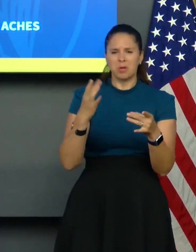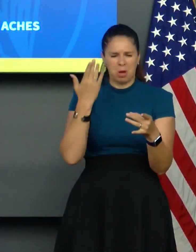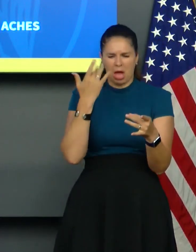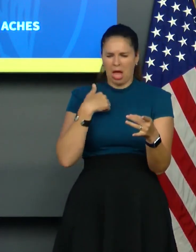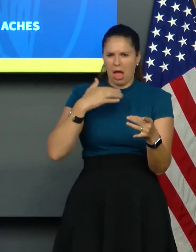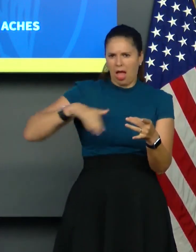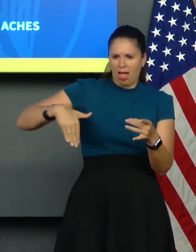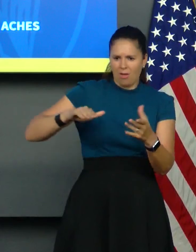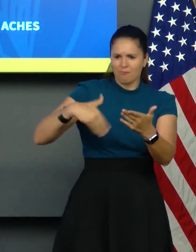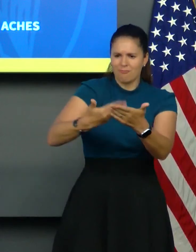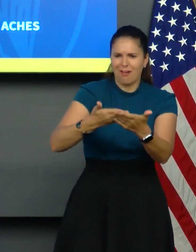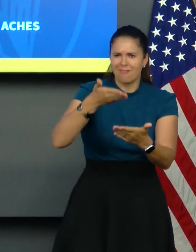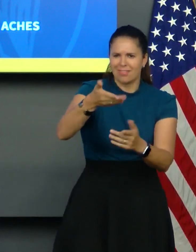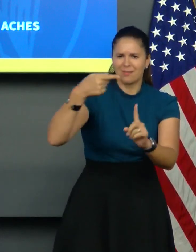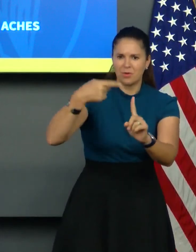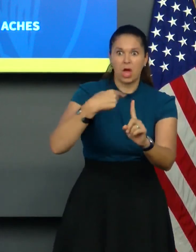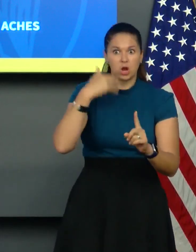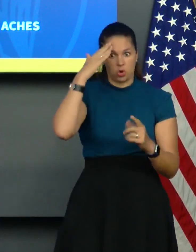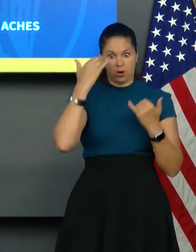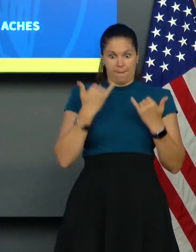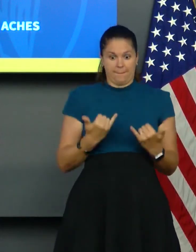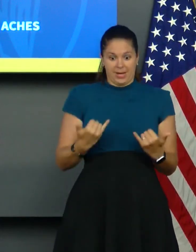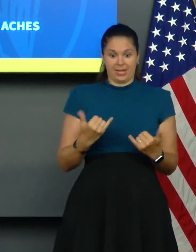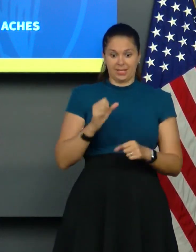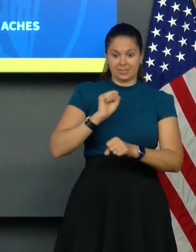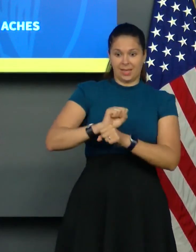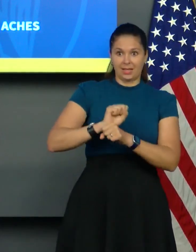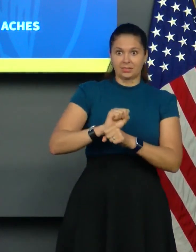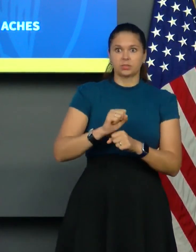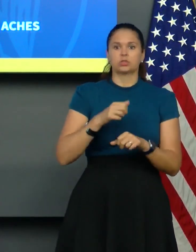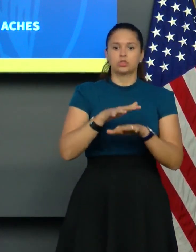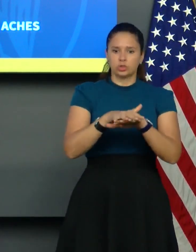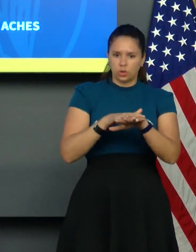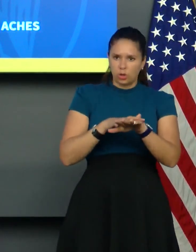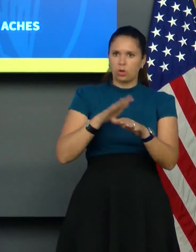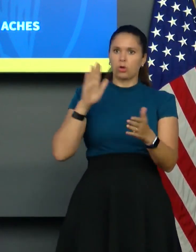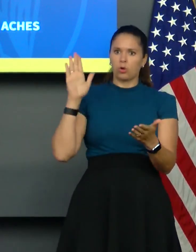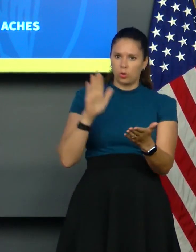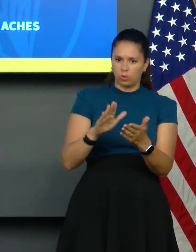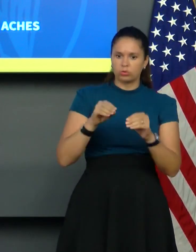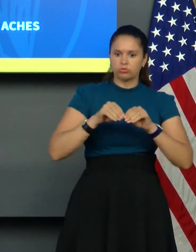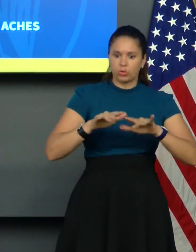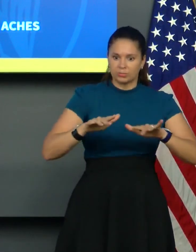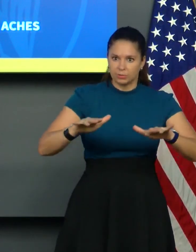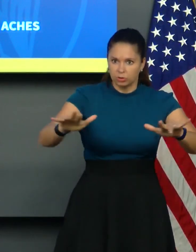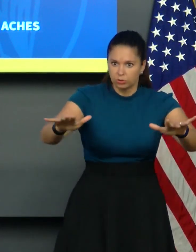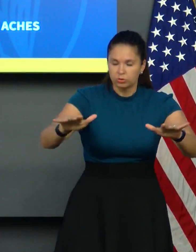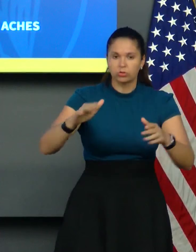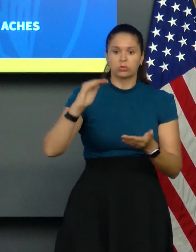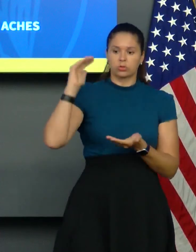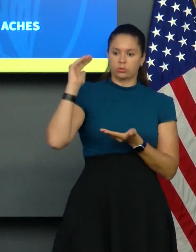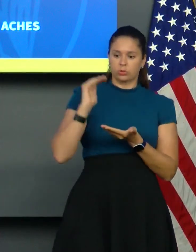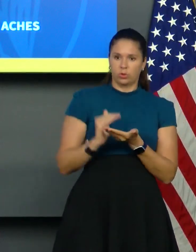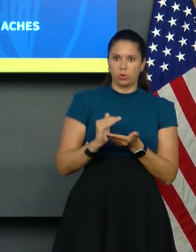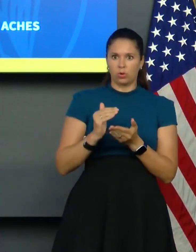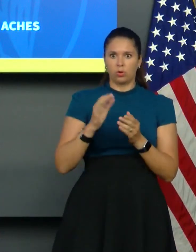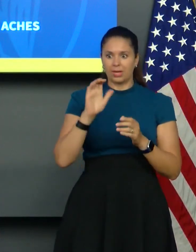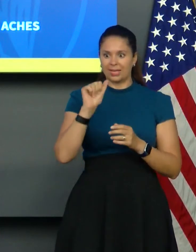yet. I know what the immediate task is. The immediate task is to slow transmission, to slow the growth in cases